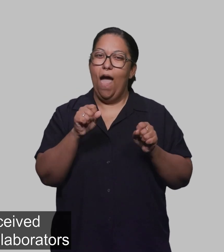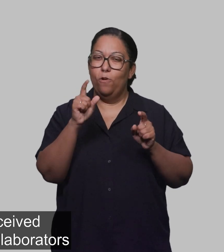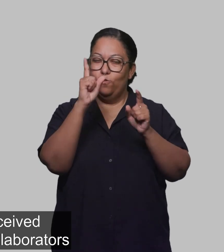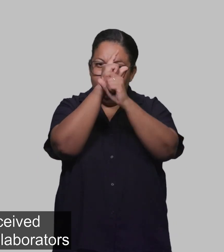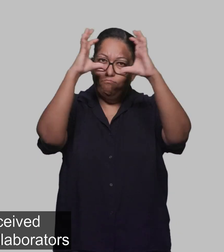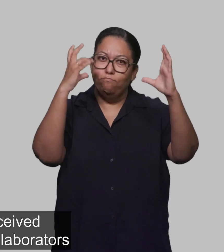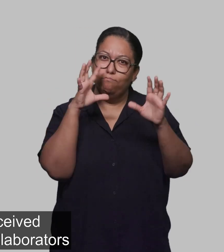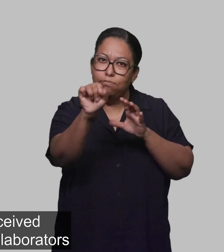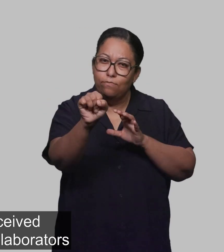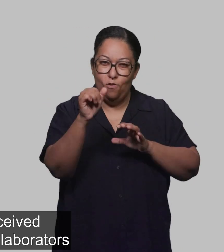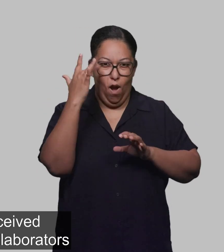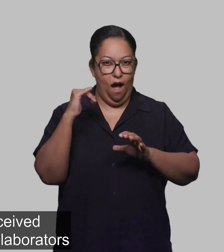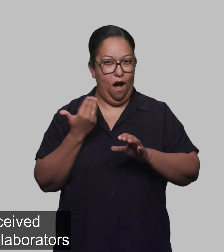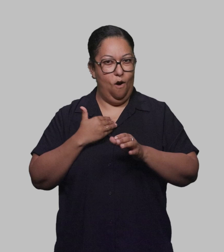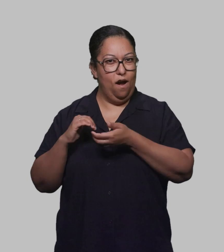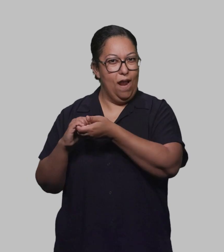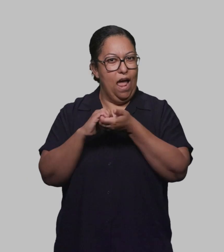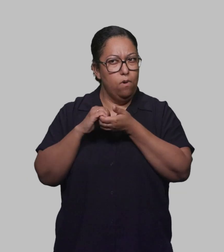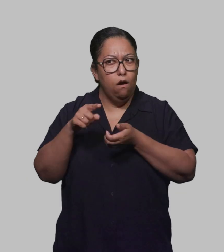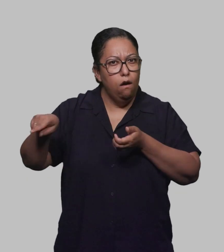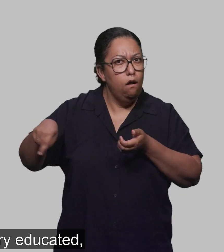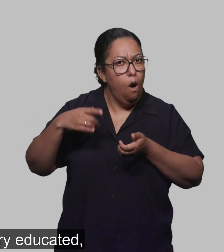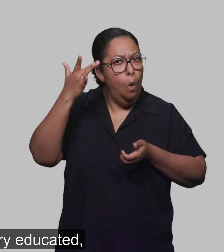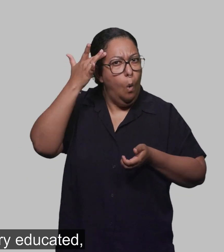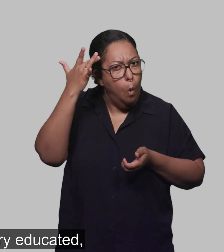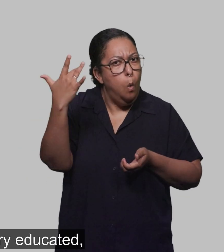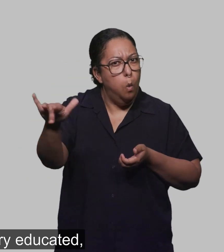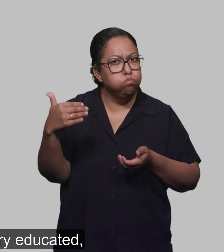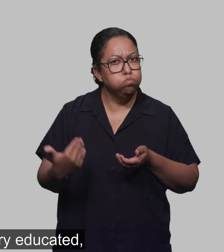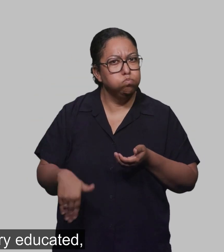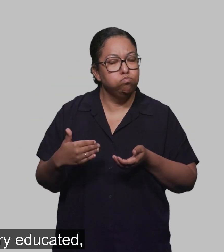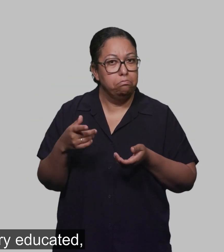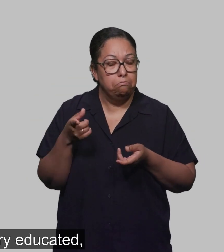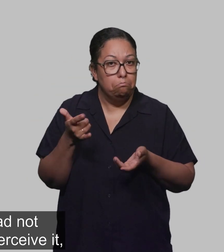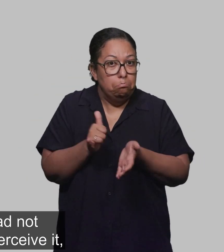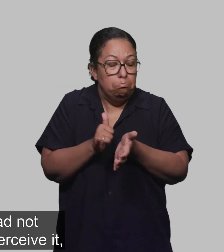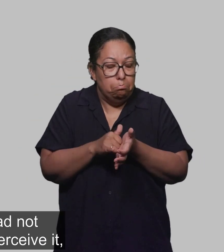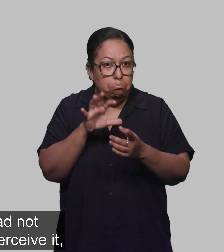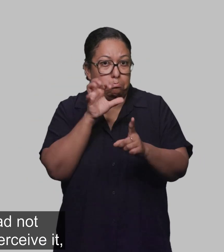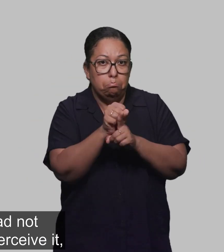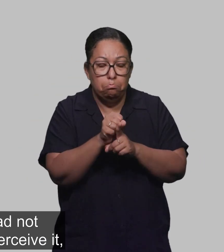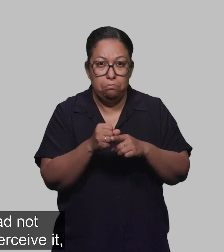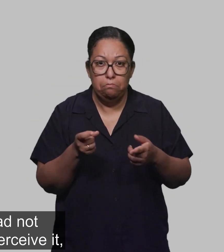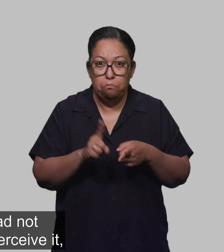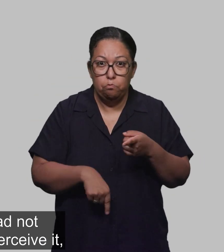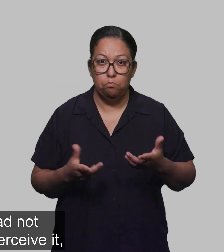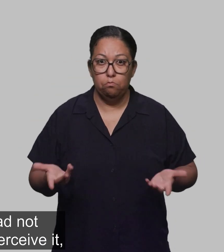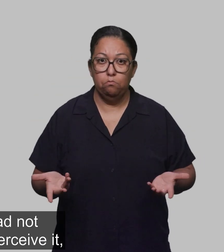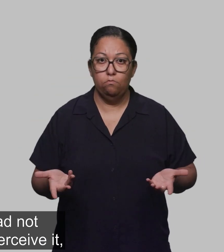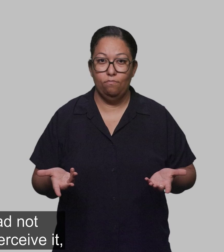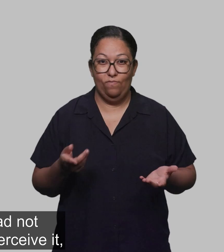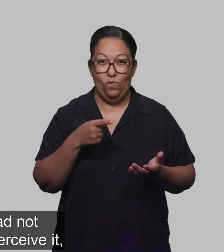but not perceived. Because my collaborators are very, very, very educated. They just had not been able